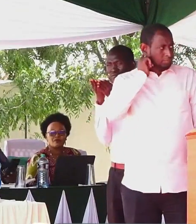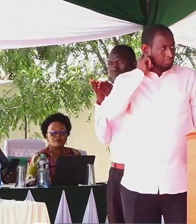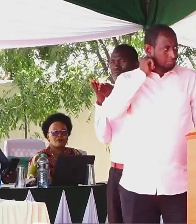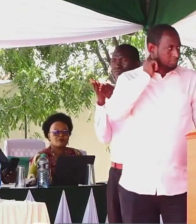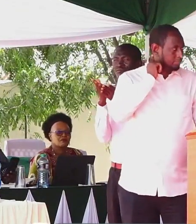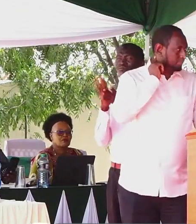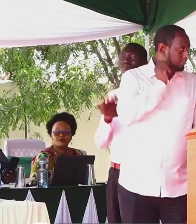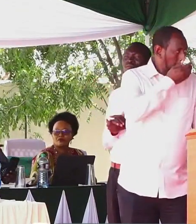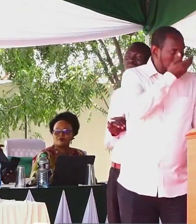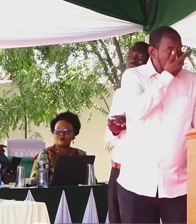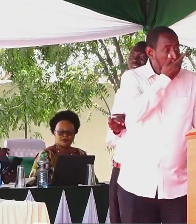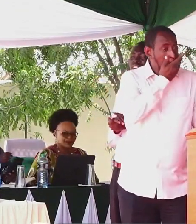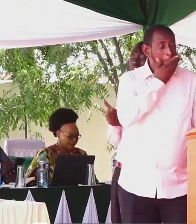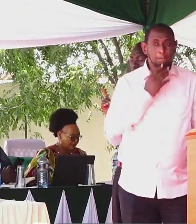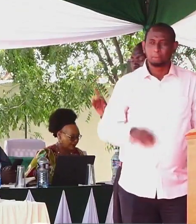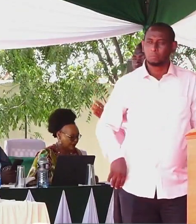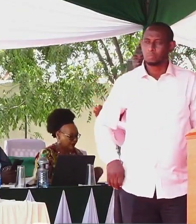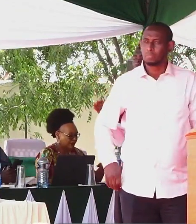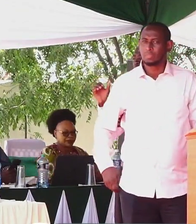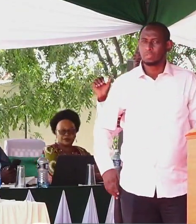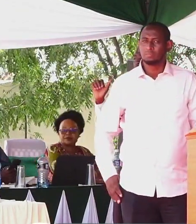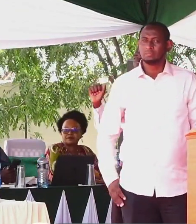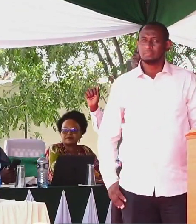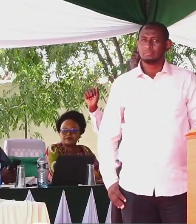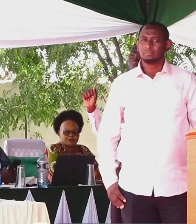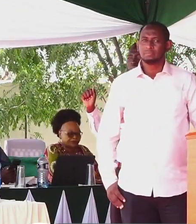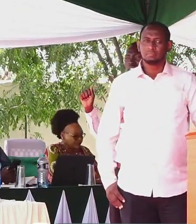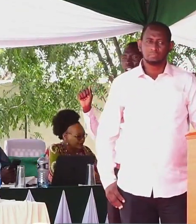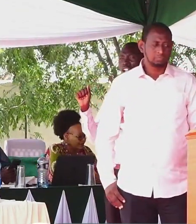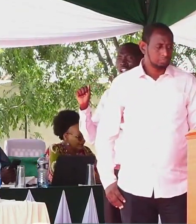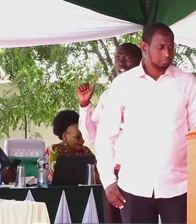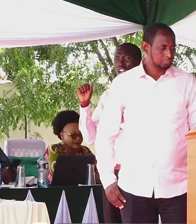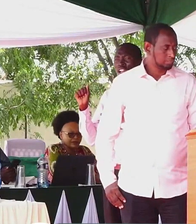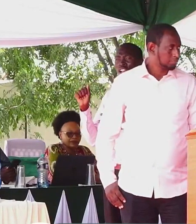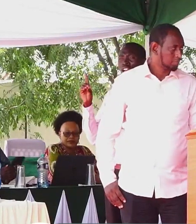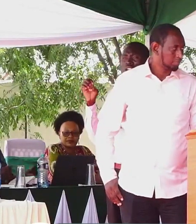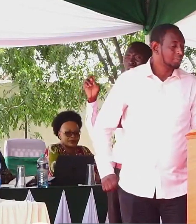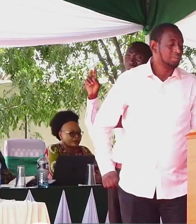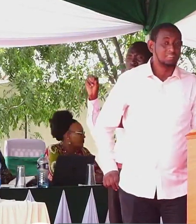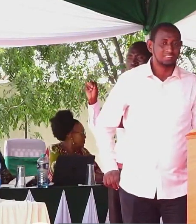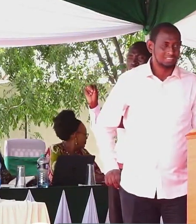That is our director, Adam Abdullahi.